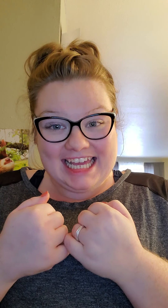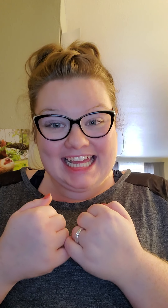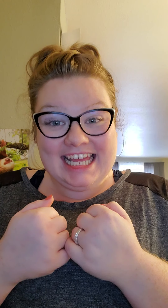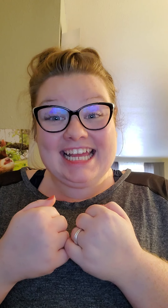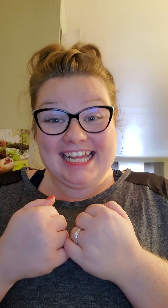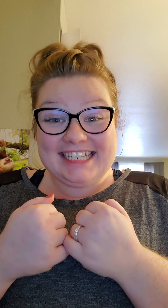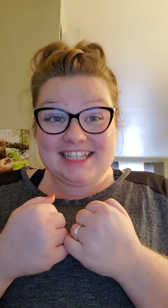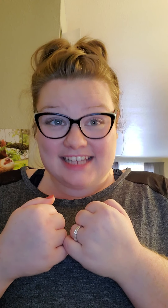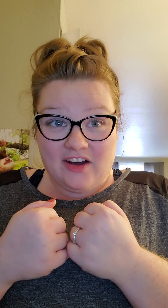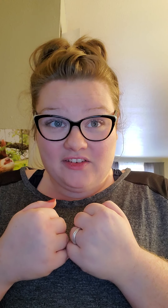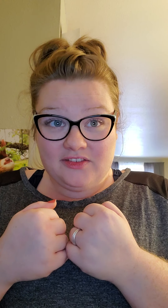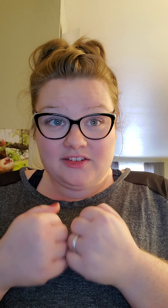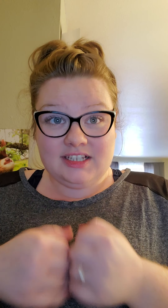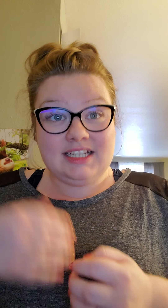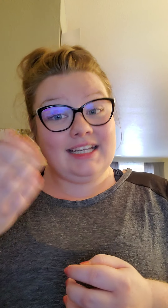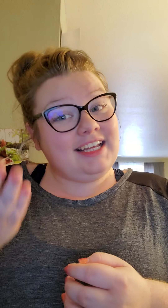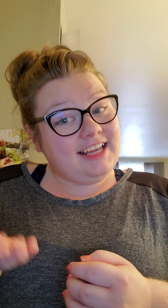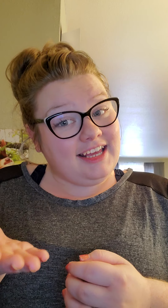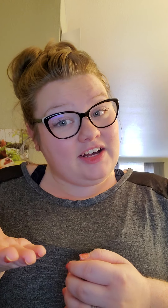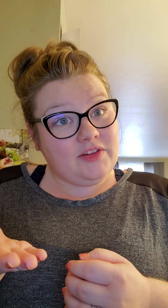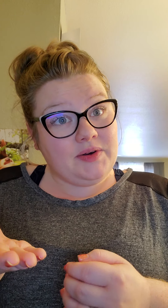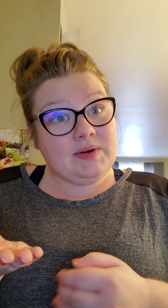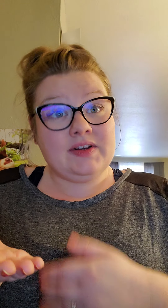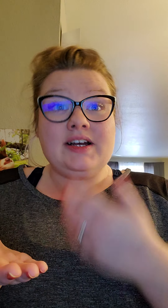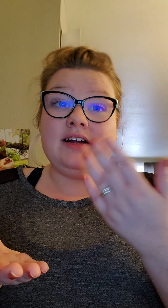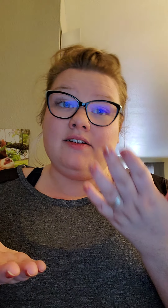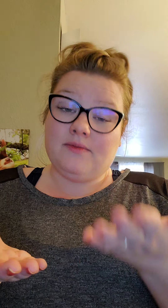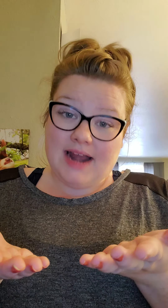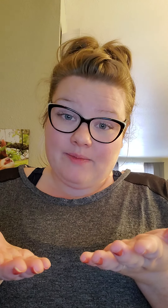it's self, igloo, rapid?